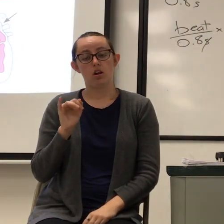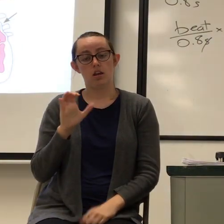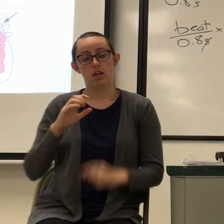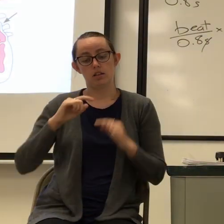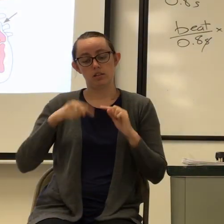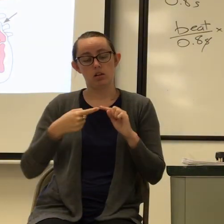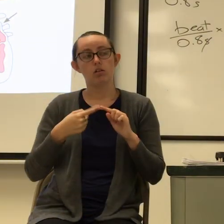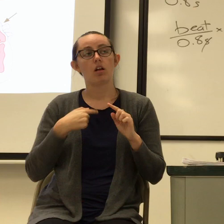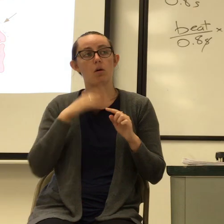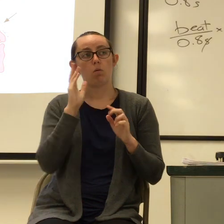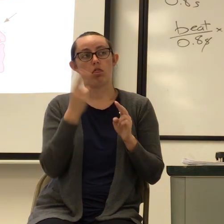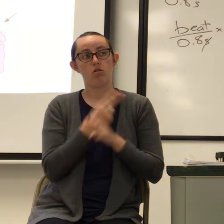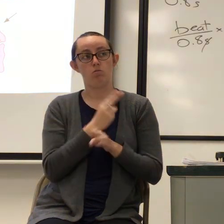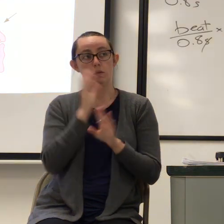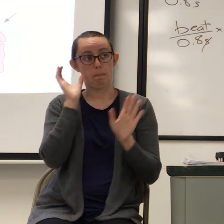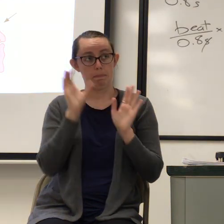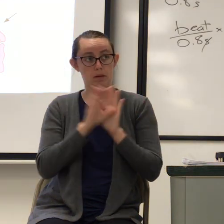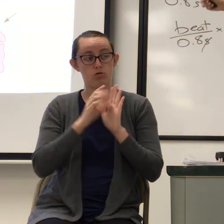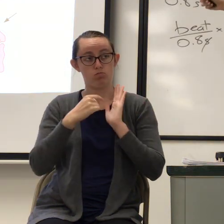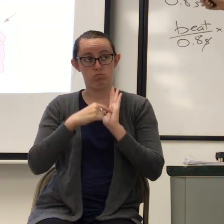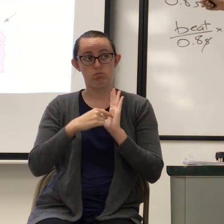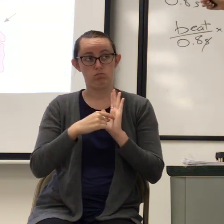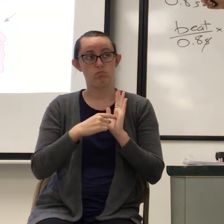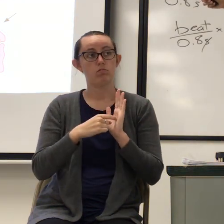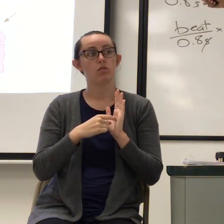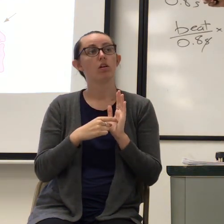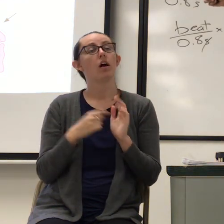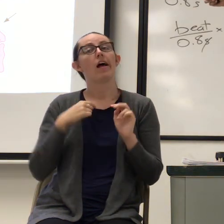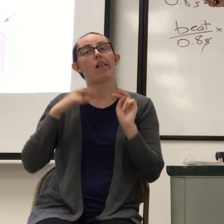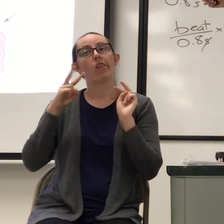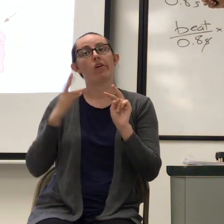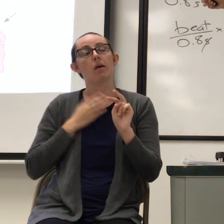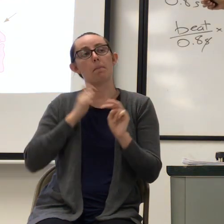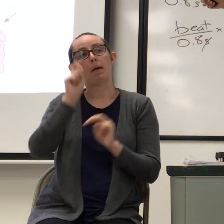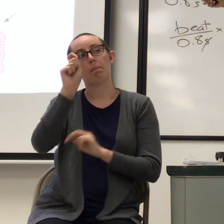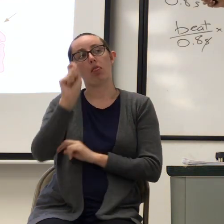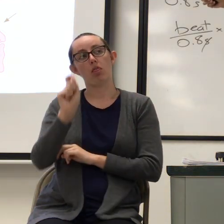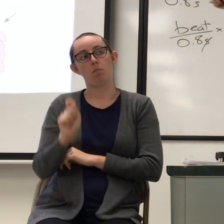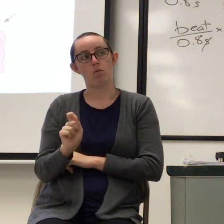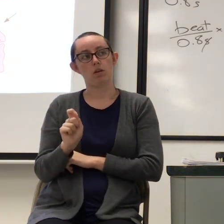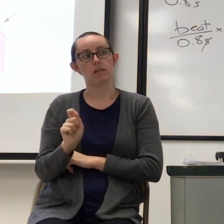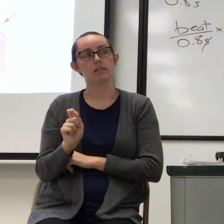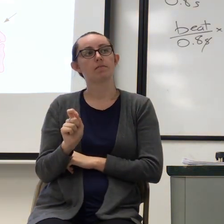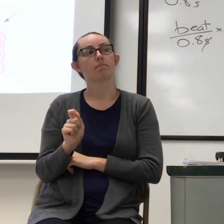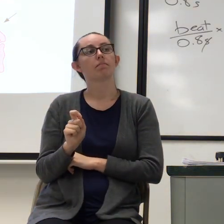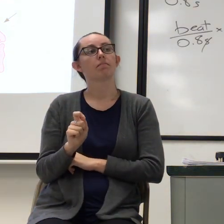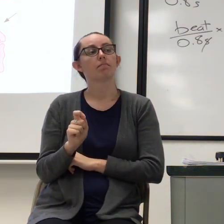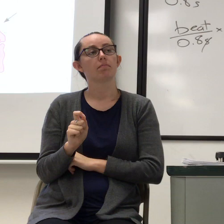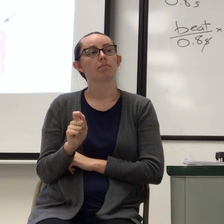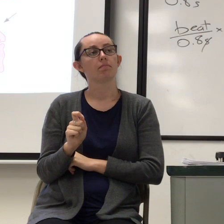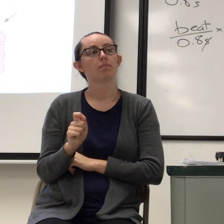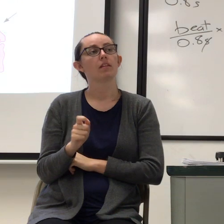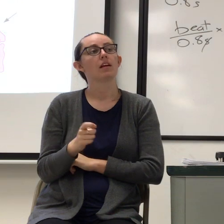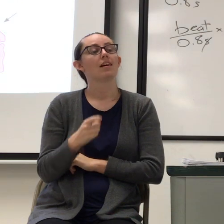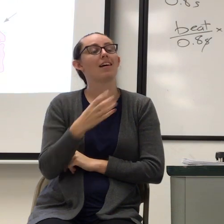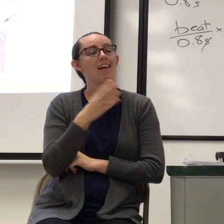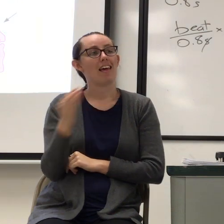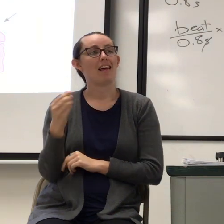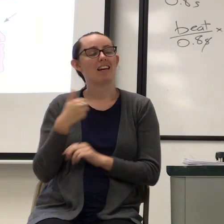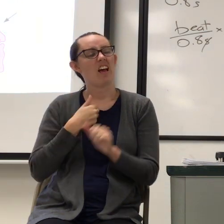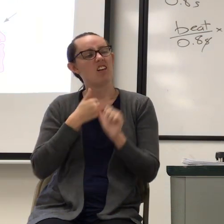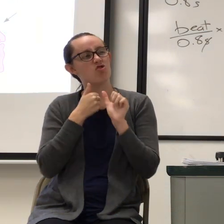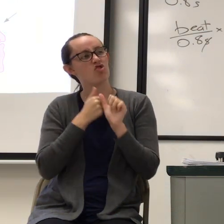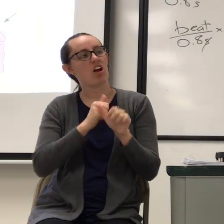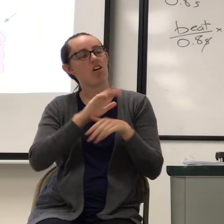pictures, I look at my bullet points there, and then I also kind of track out